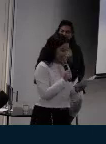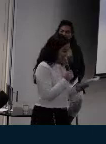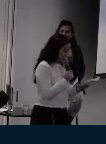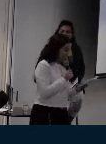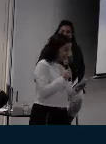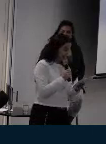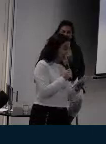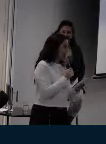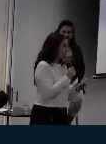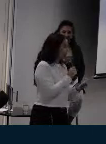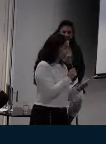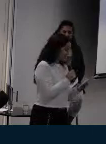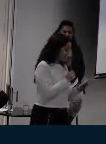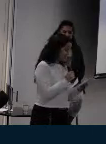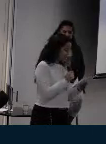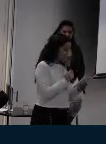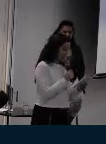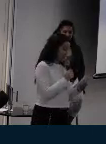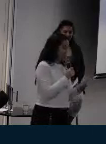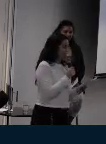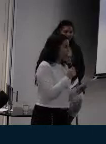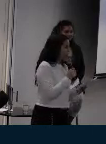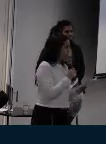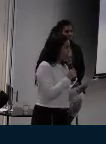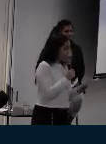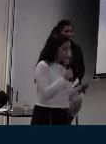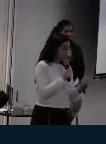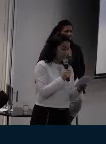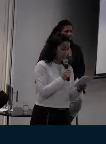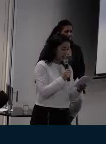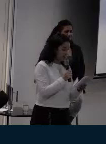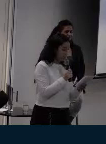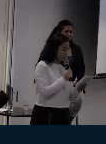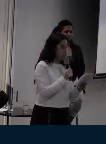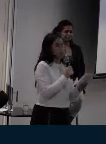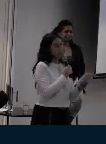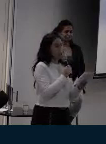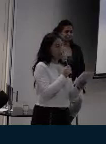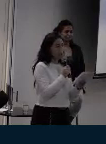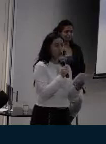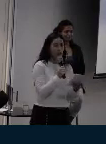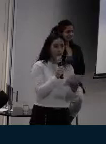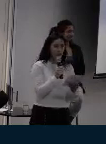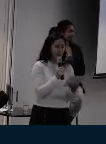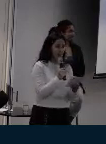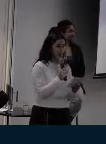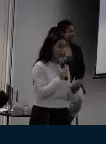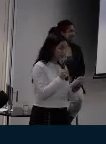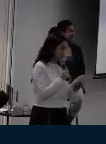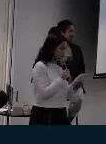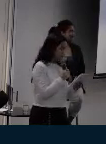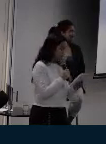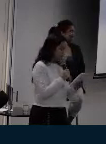Samantha. We've created a short survey to find out about your experience today, so we'll also be putting up a QR code at the